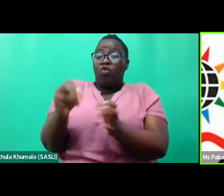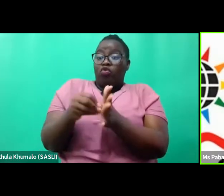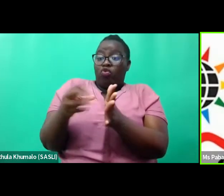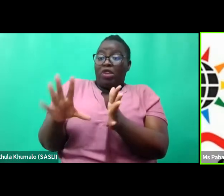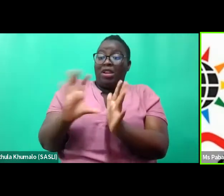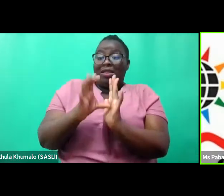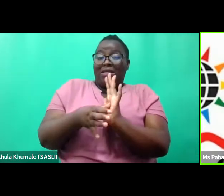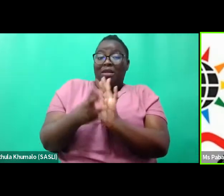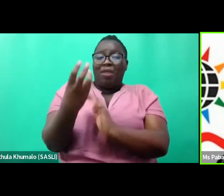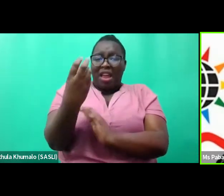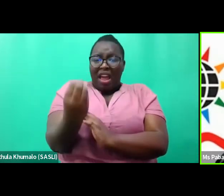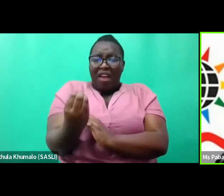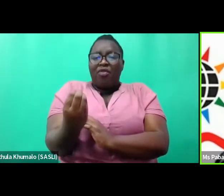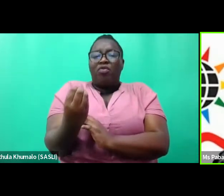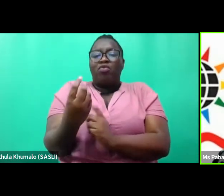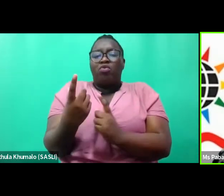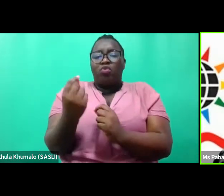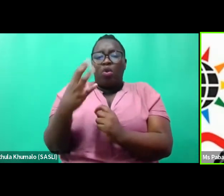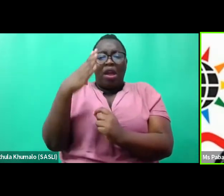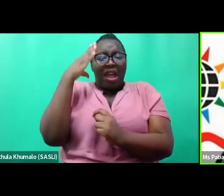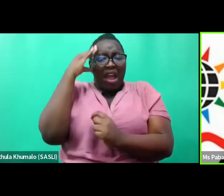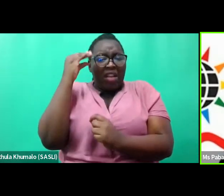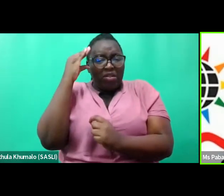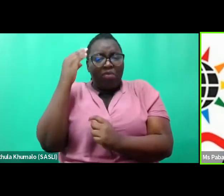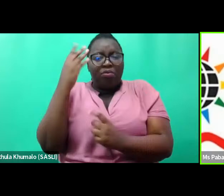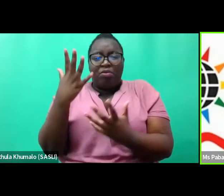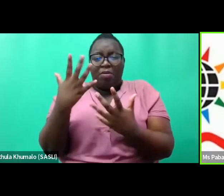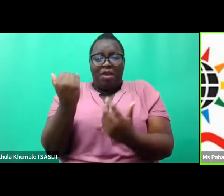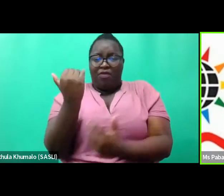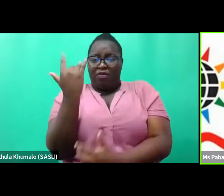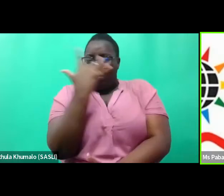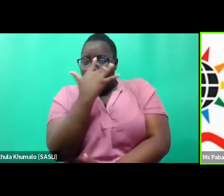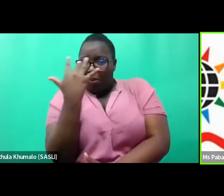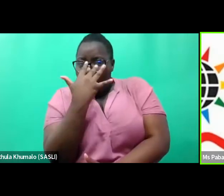maybe students who are visually impaired.